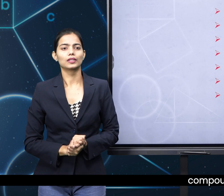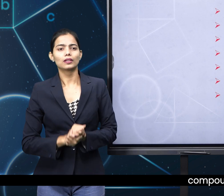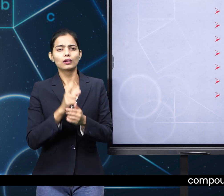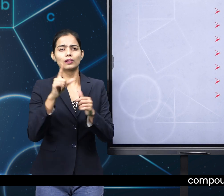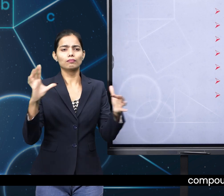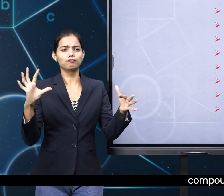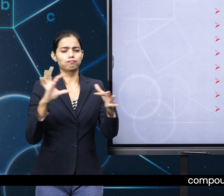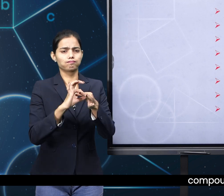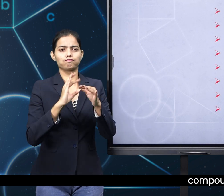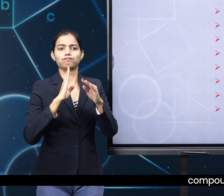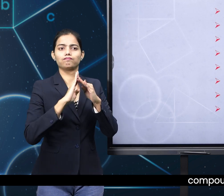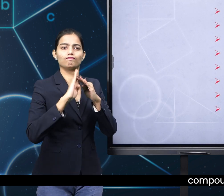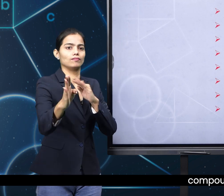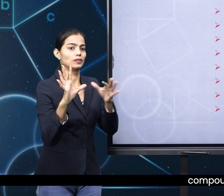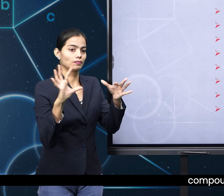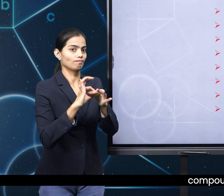Compound.